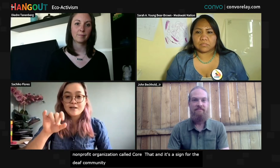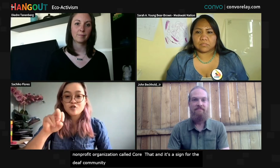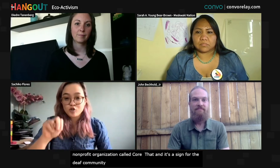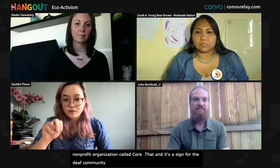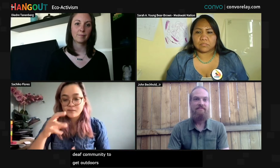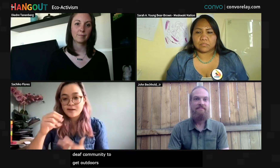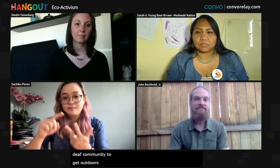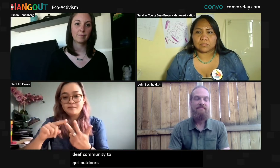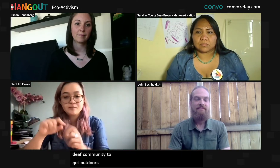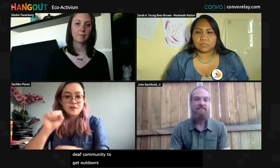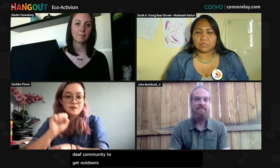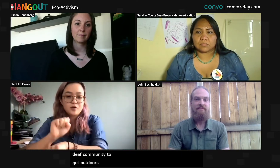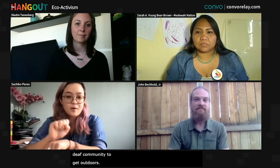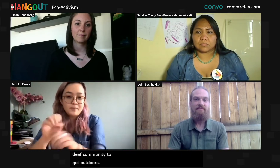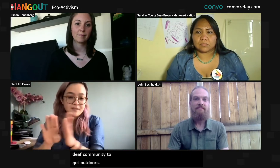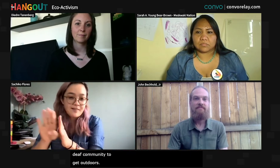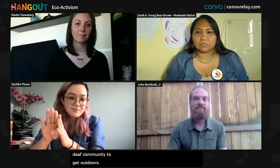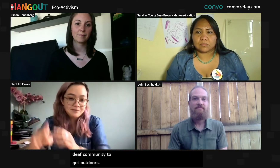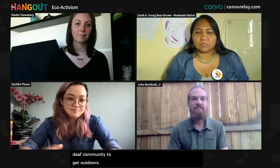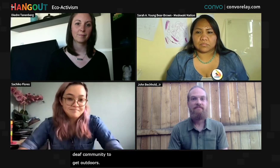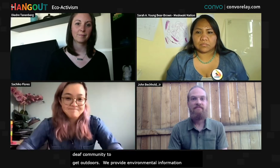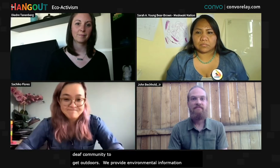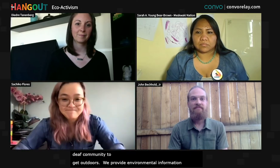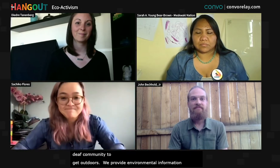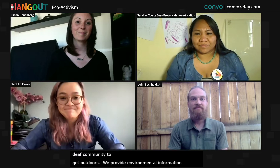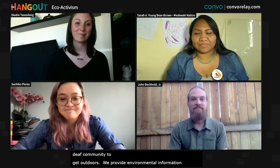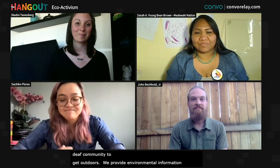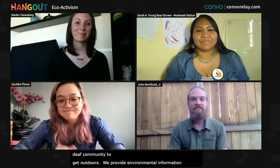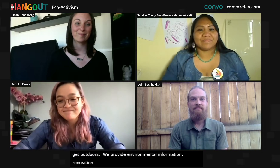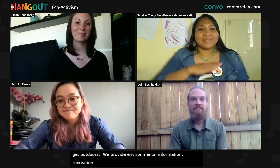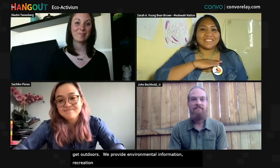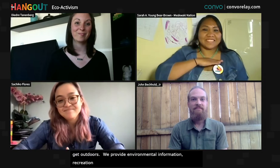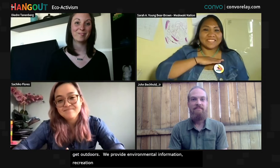information, recreation, and job development.